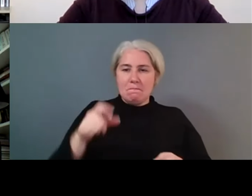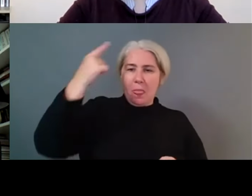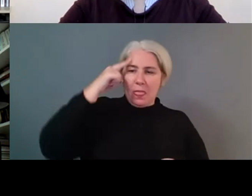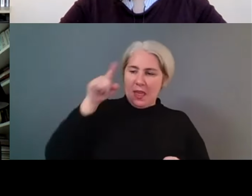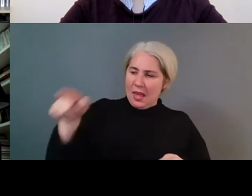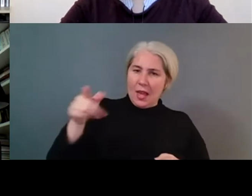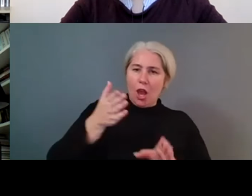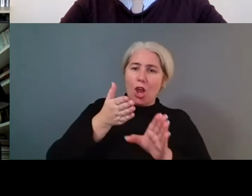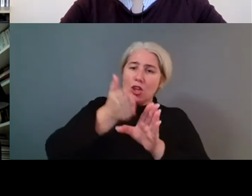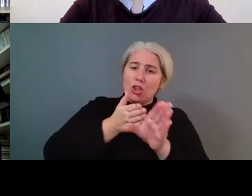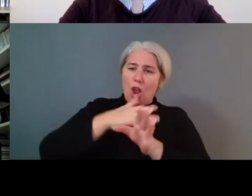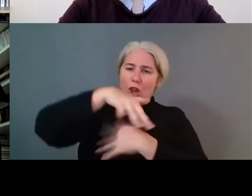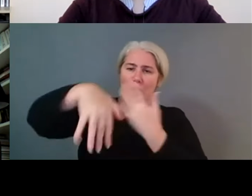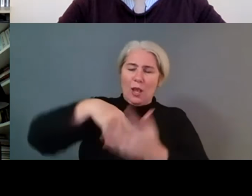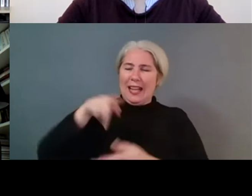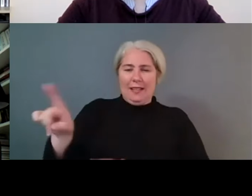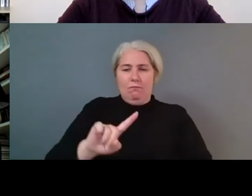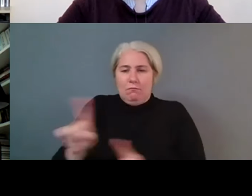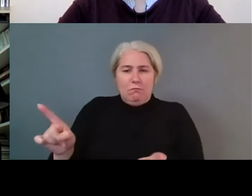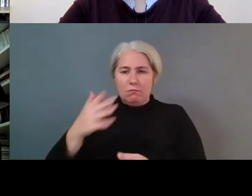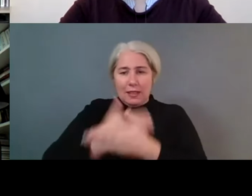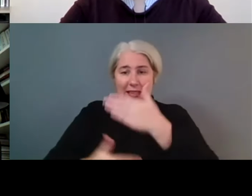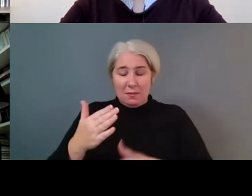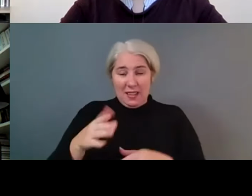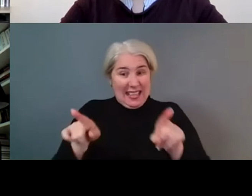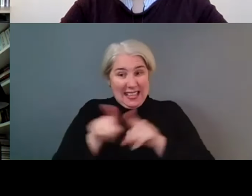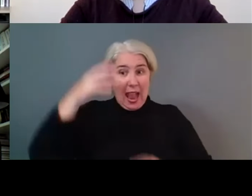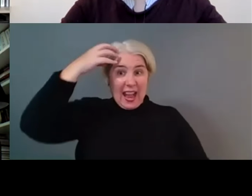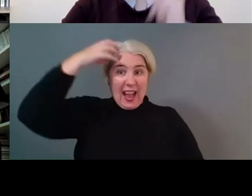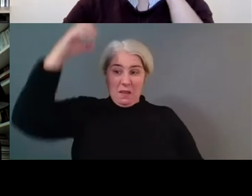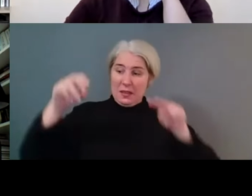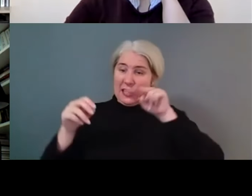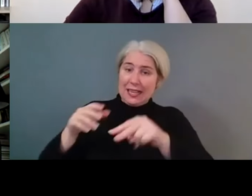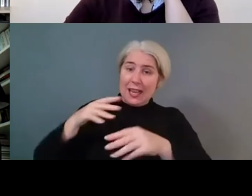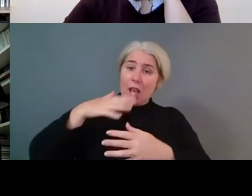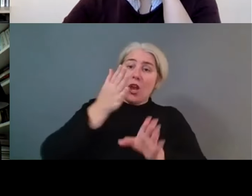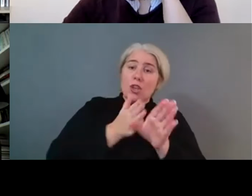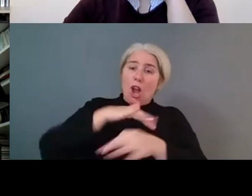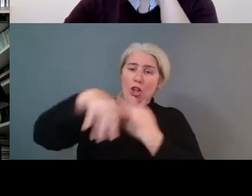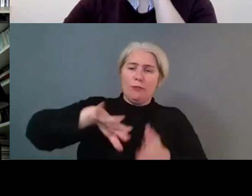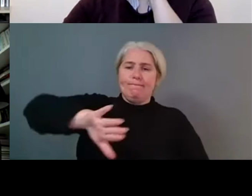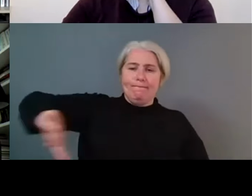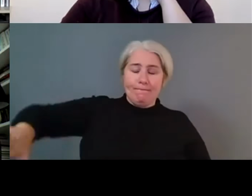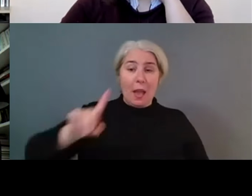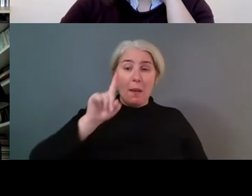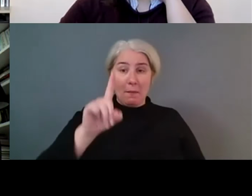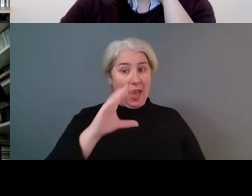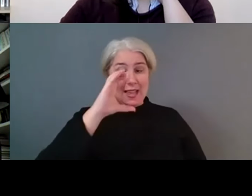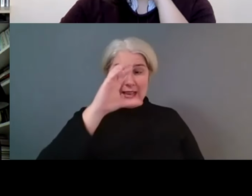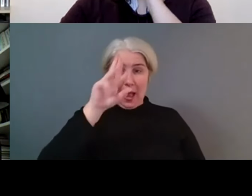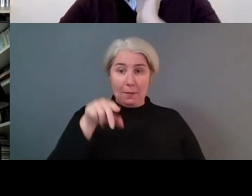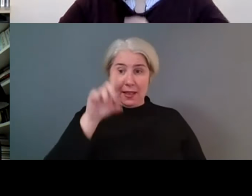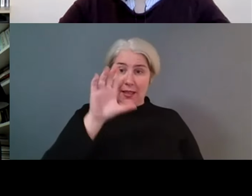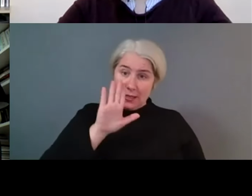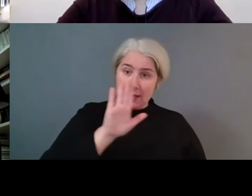by the state for various reasons. But luckily, the CRPD committee has its own standards, so you can always